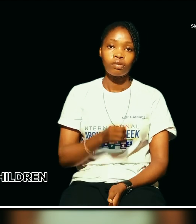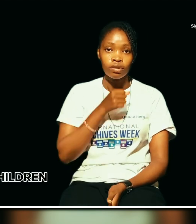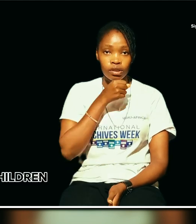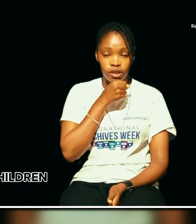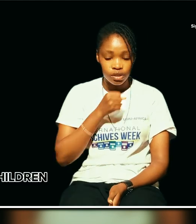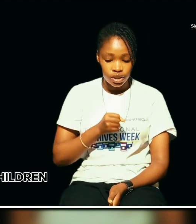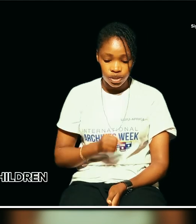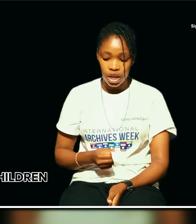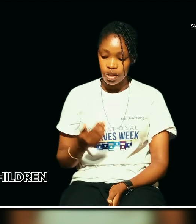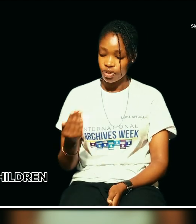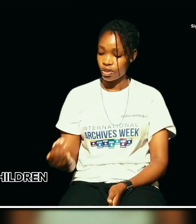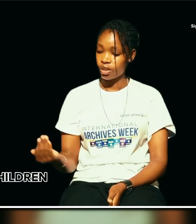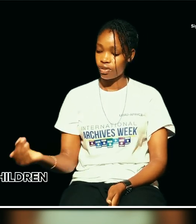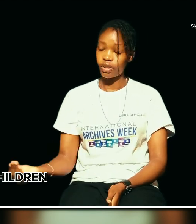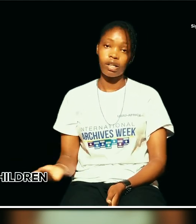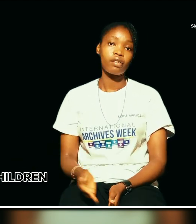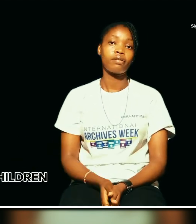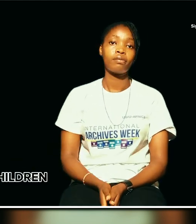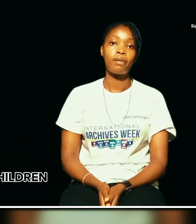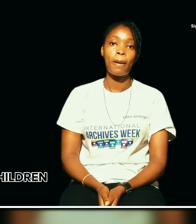grandchildren,